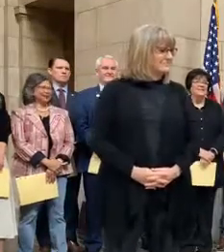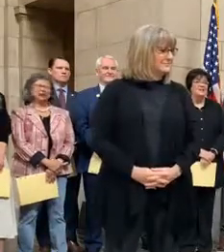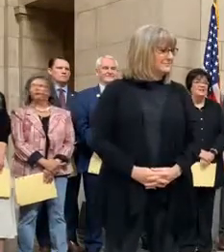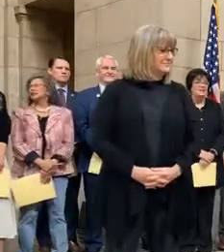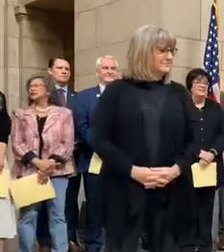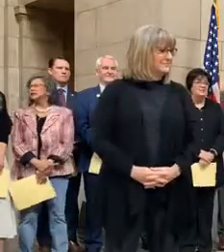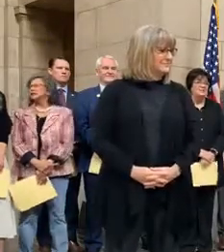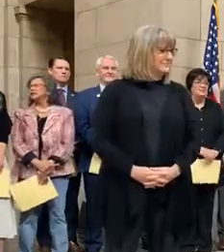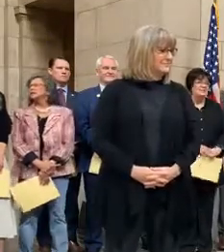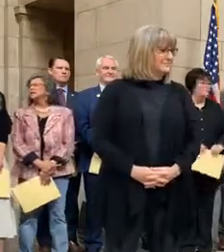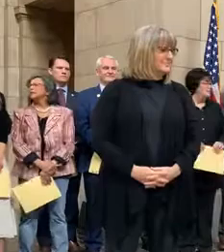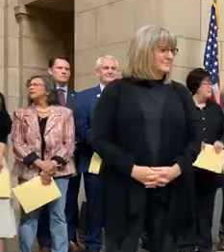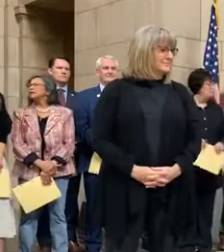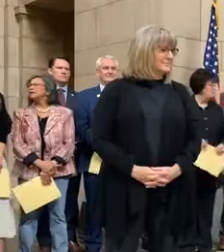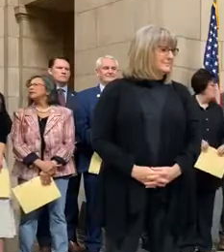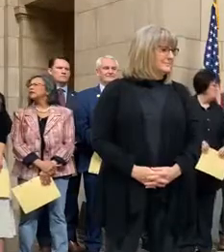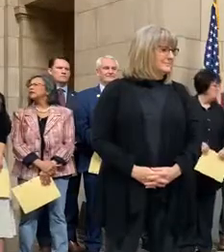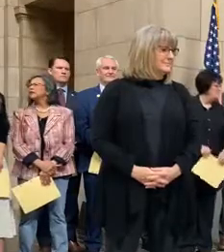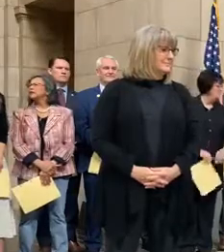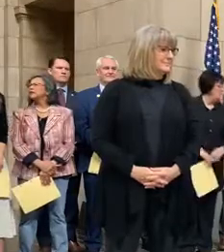All right.